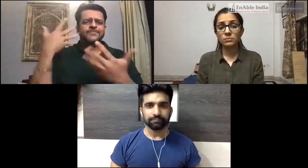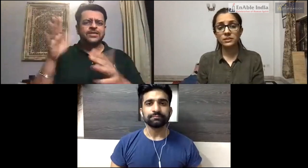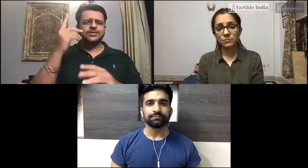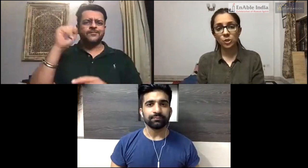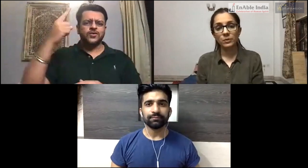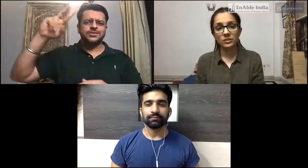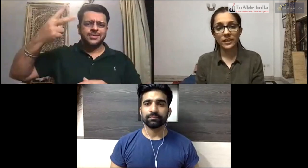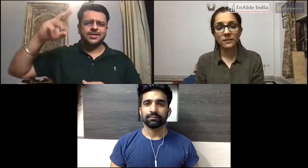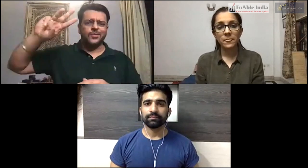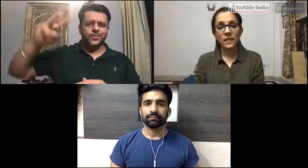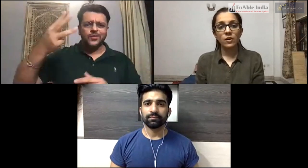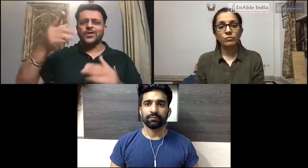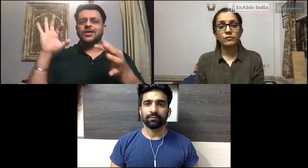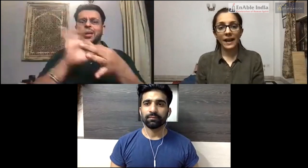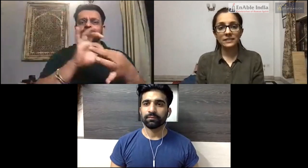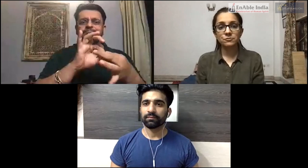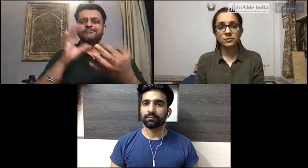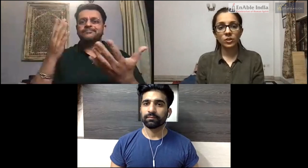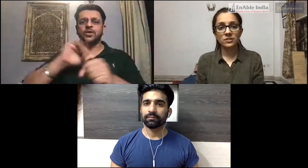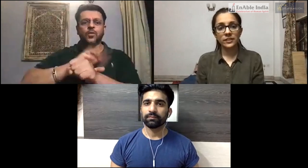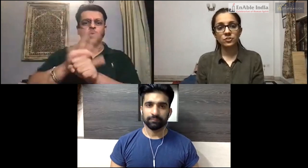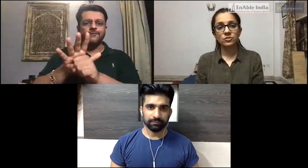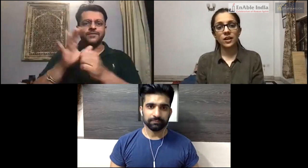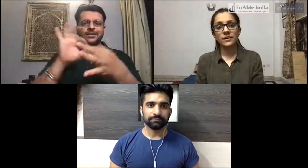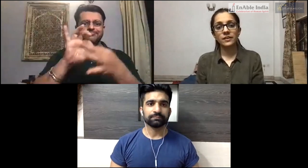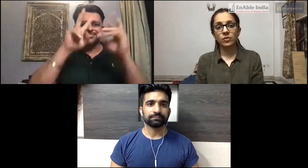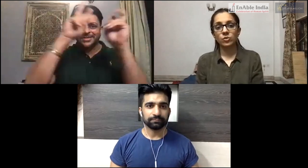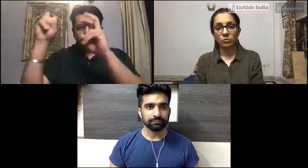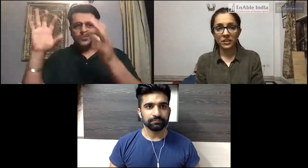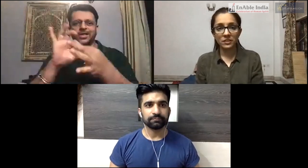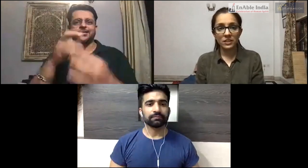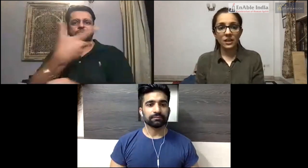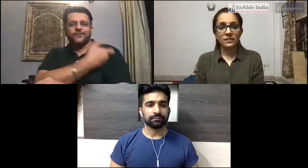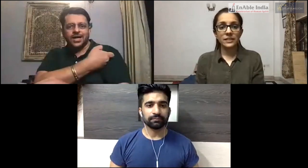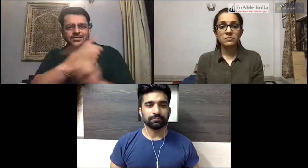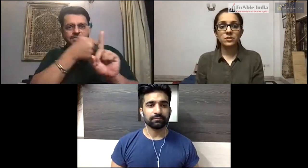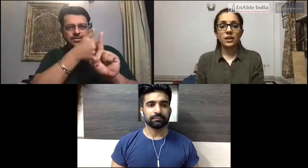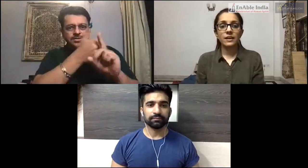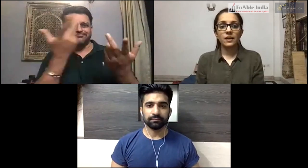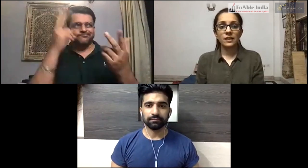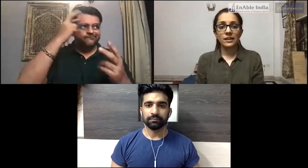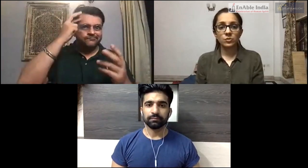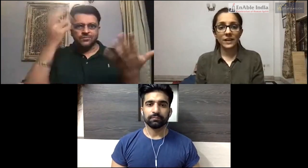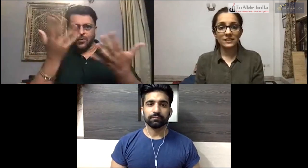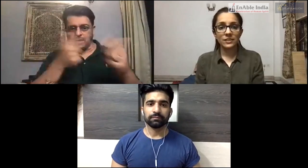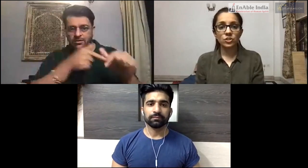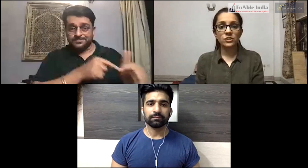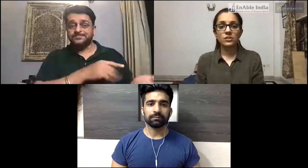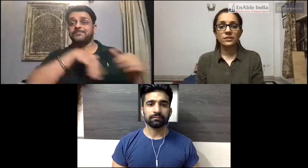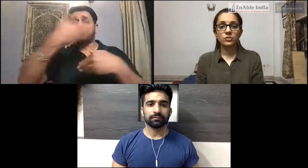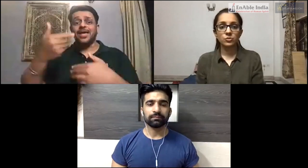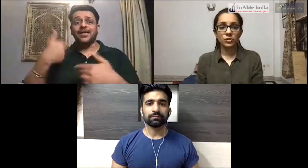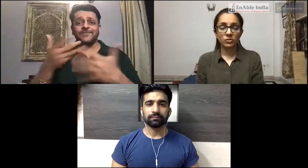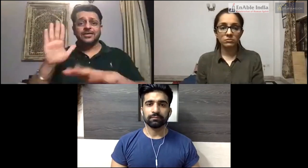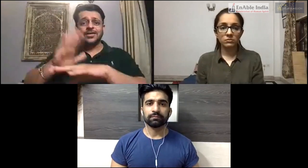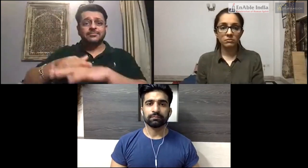it's going to be a different topic today. We've had different consultations regarding COVID themes, related to vaccination,